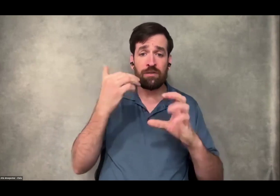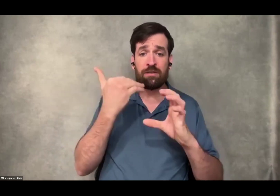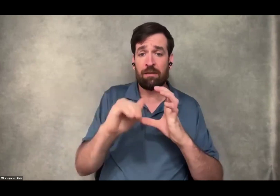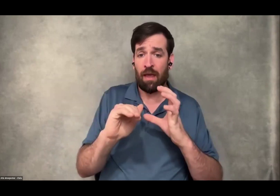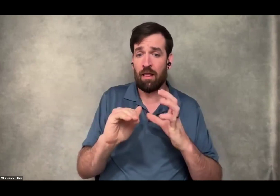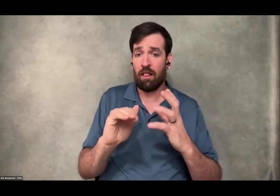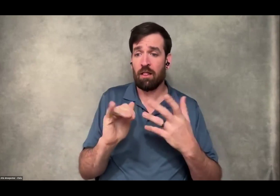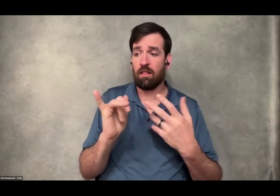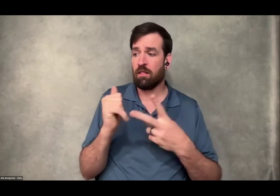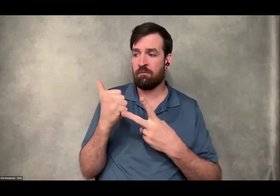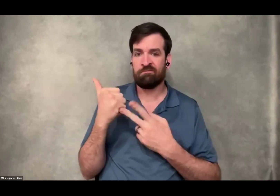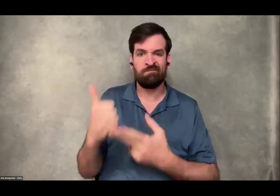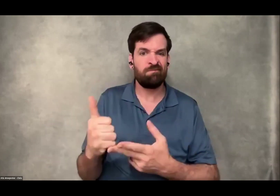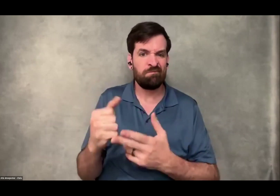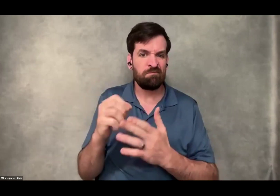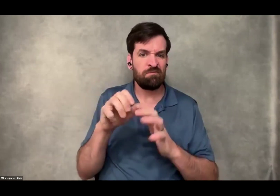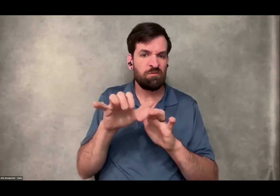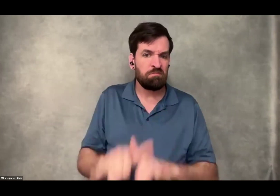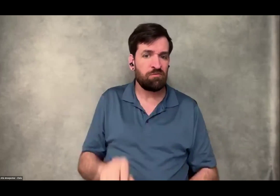assist in drafting documents,